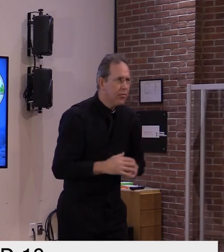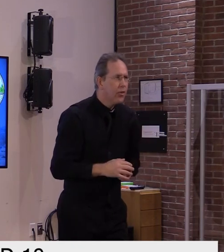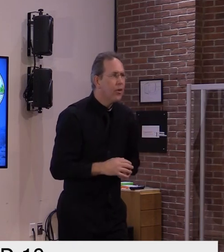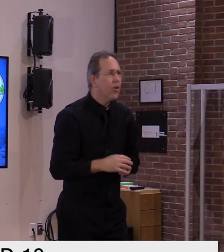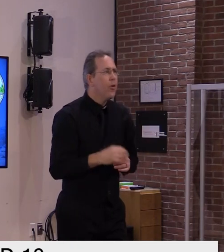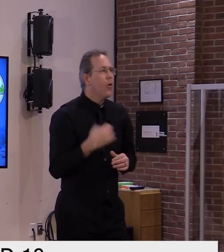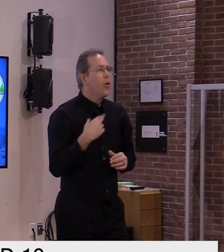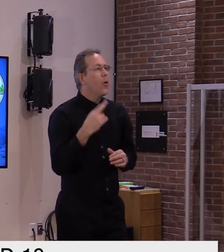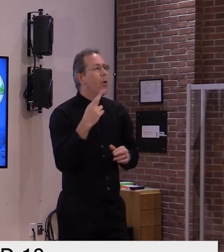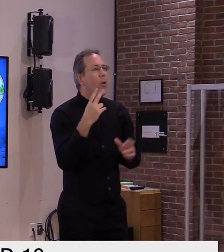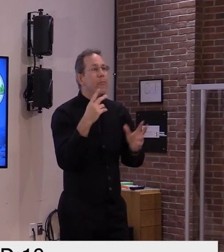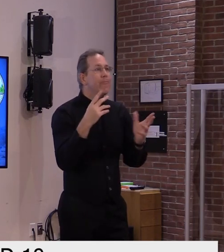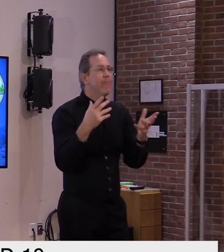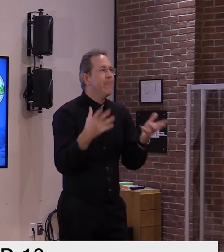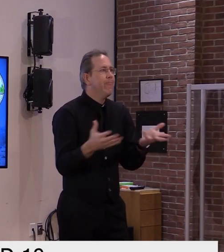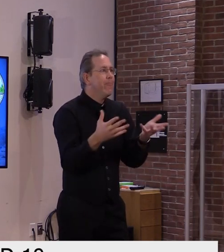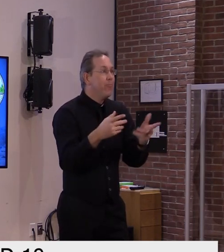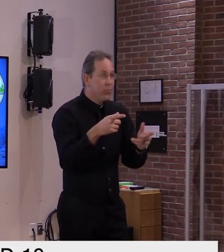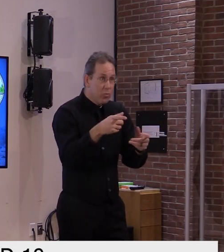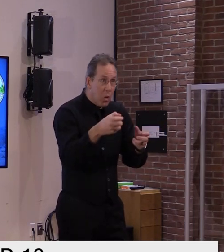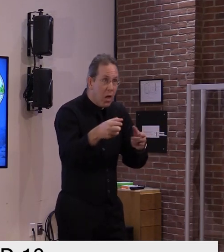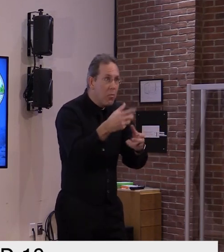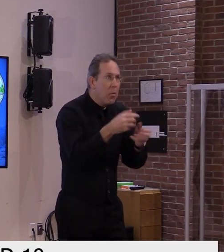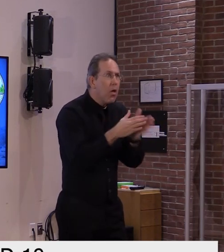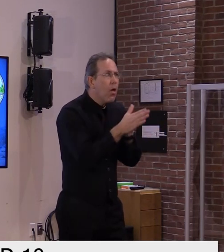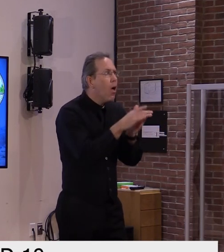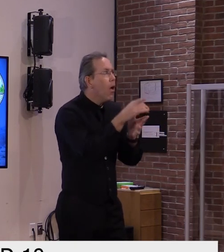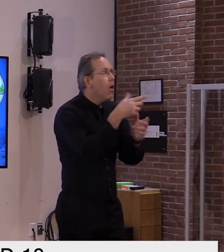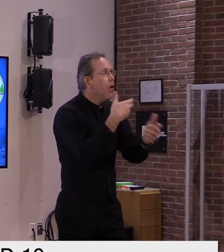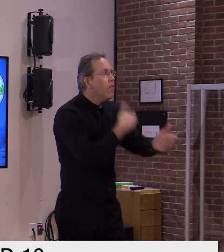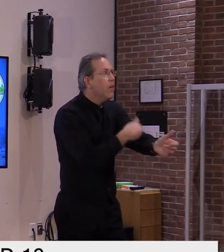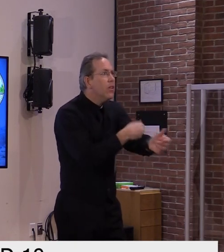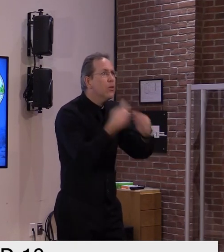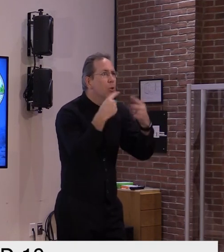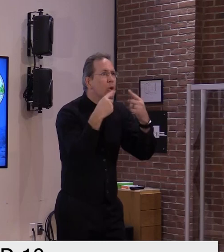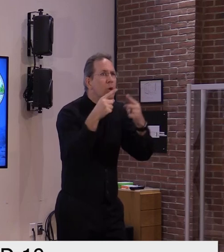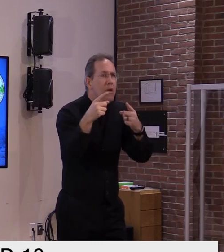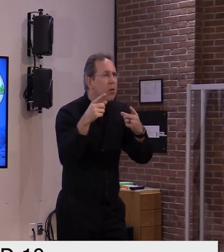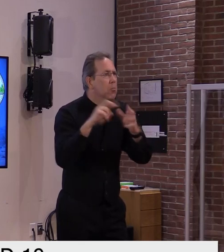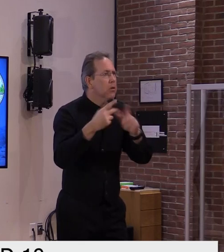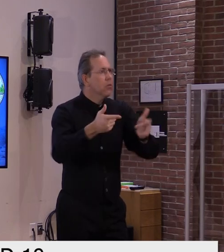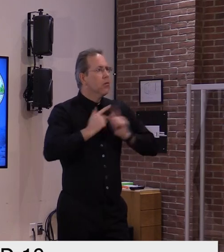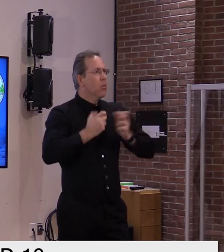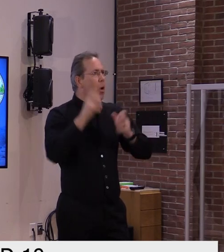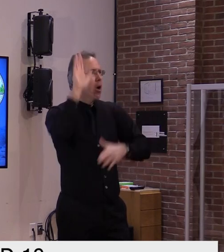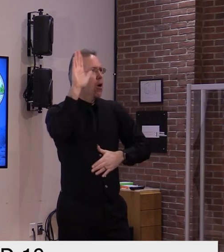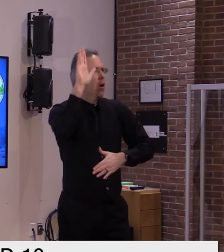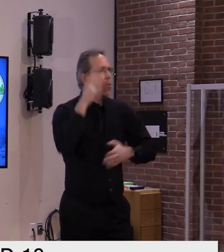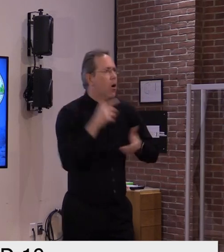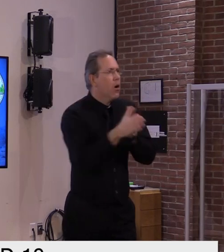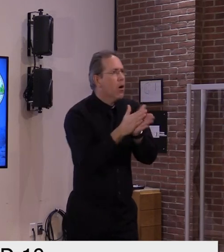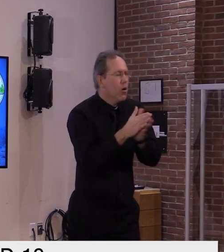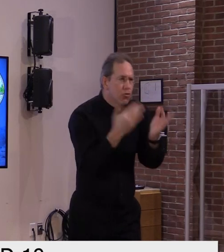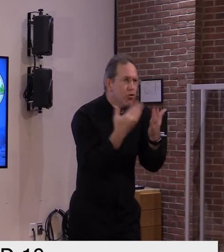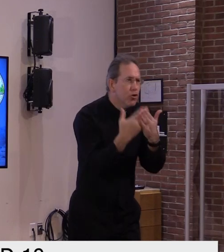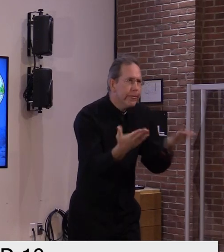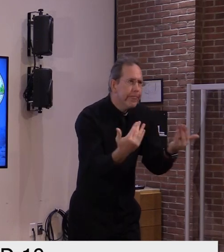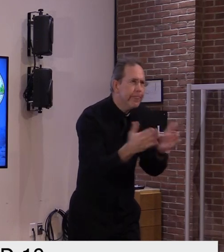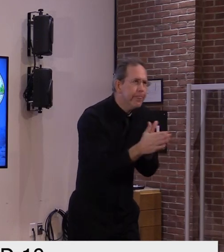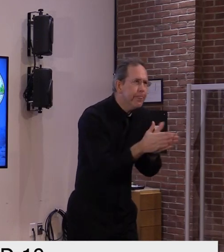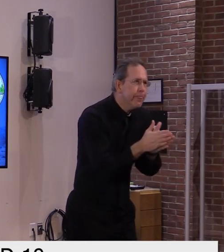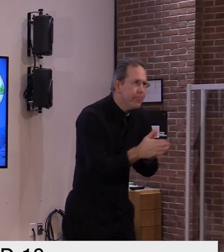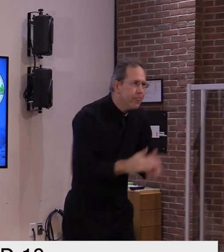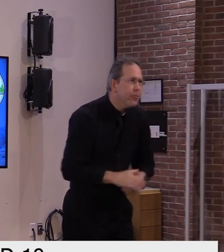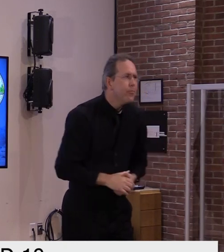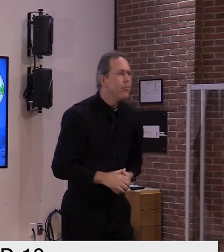the long-term cares, the skilled nursing facilities, the assisted living, and the residential care, then that will have been a great